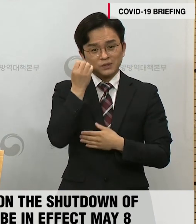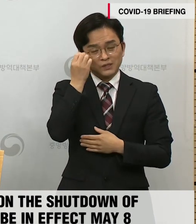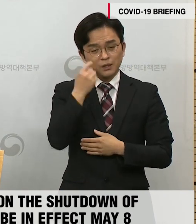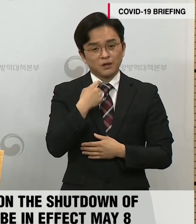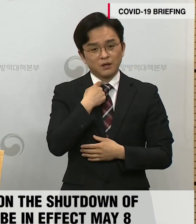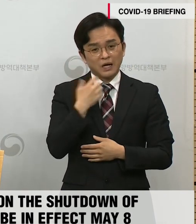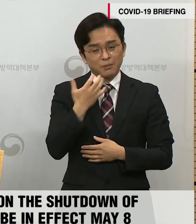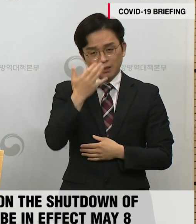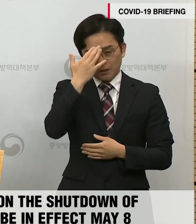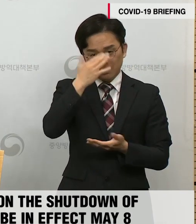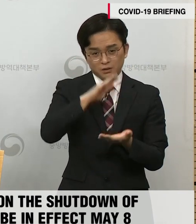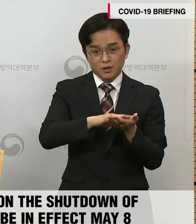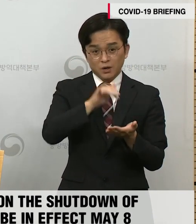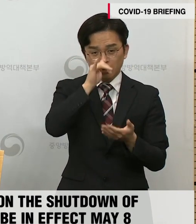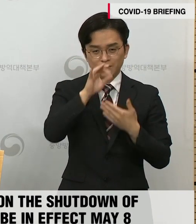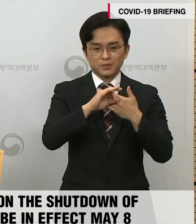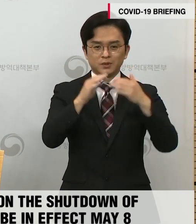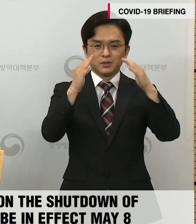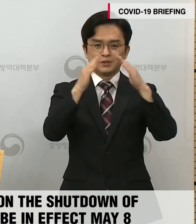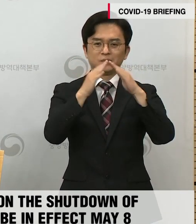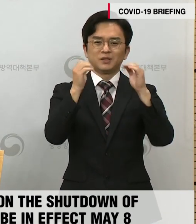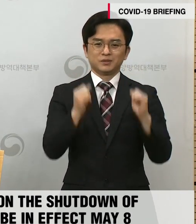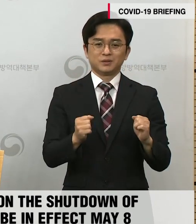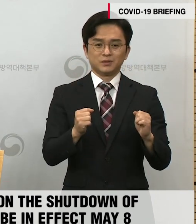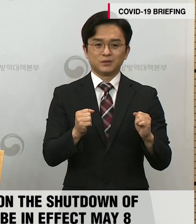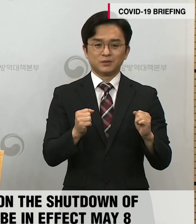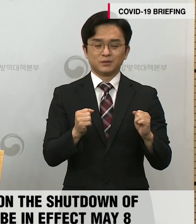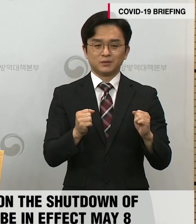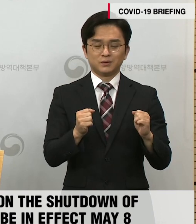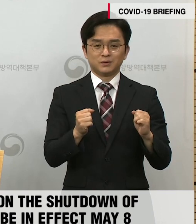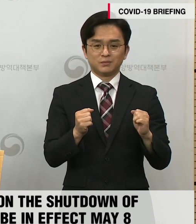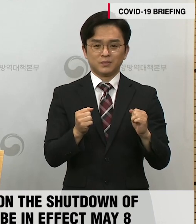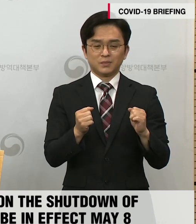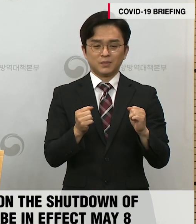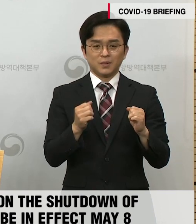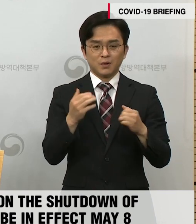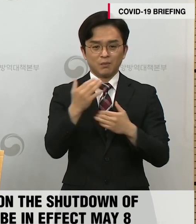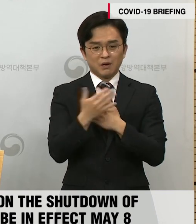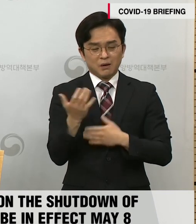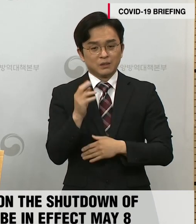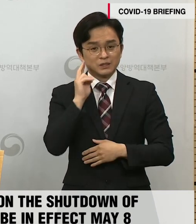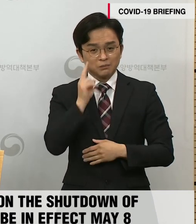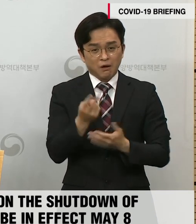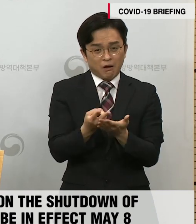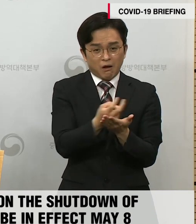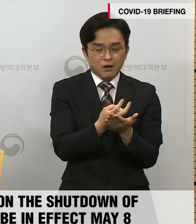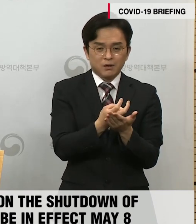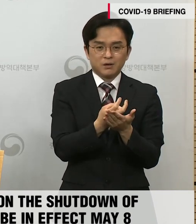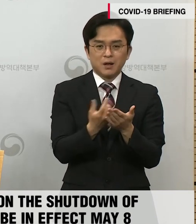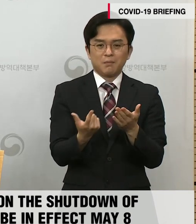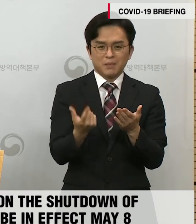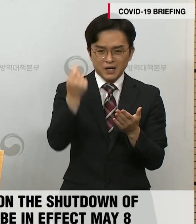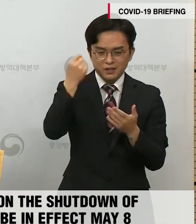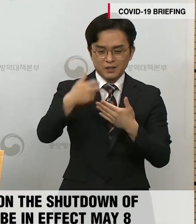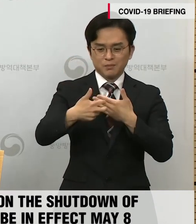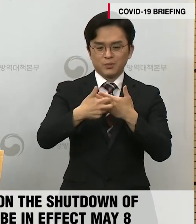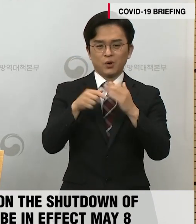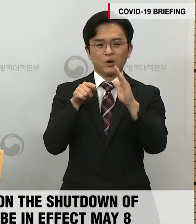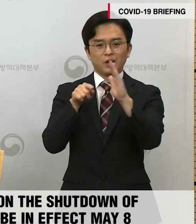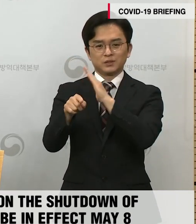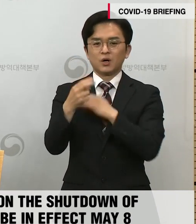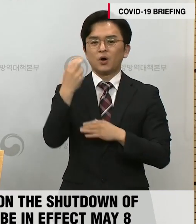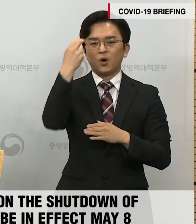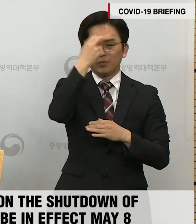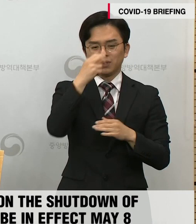these include nightclubs and bars. And if you show symptoms, do not go outside or do not go to work. please